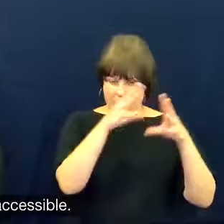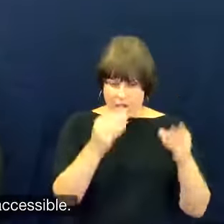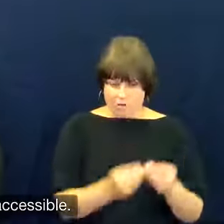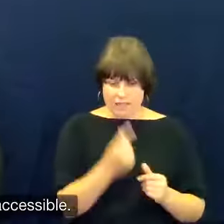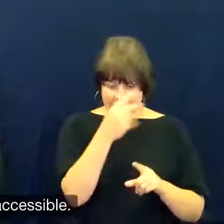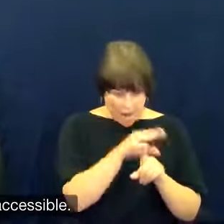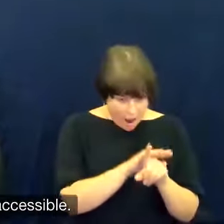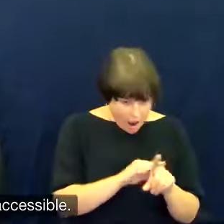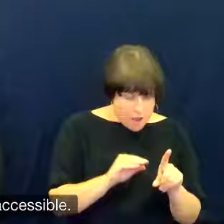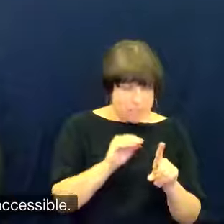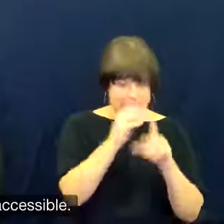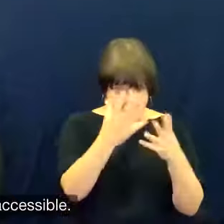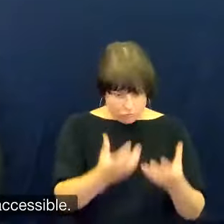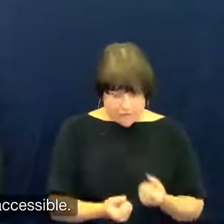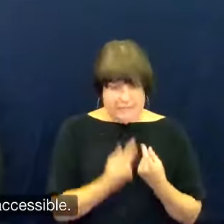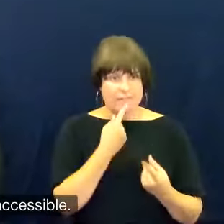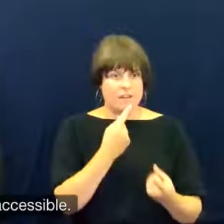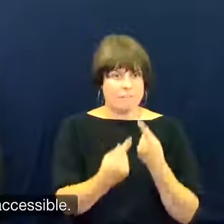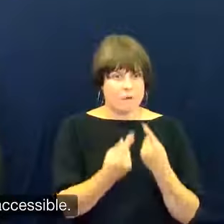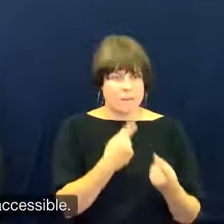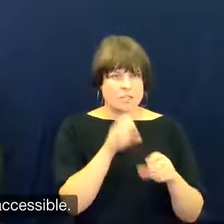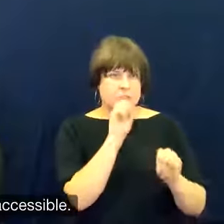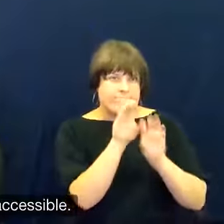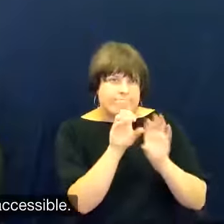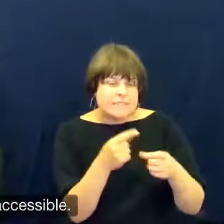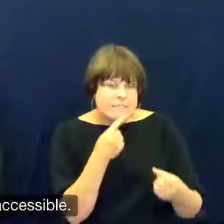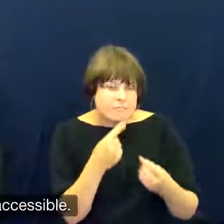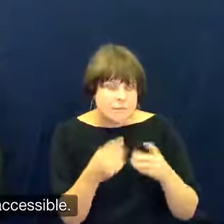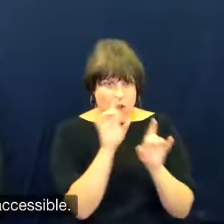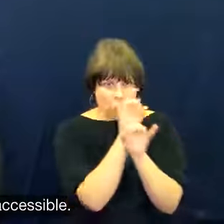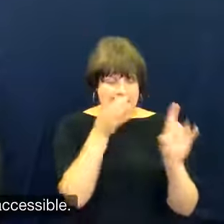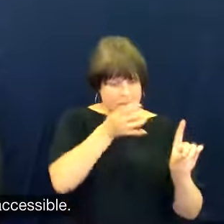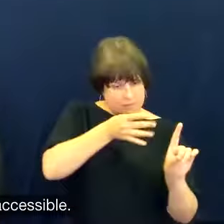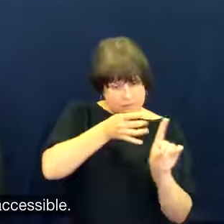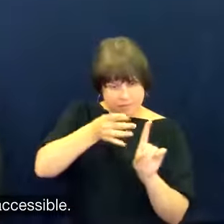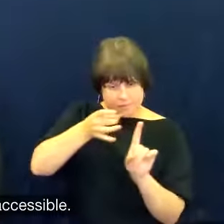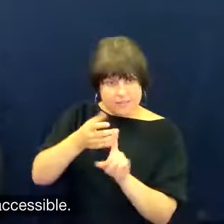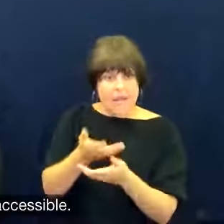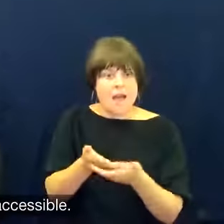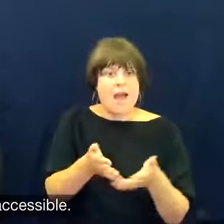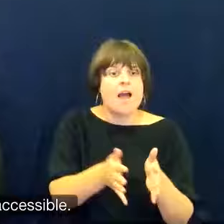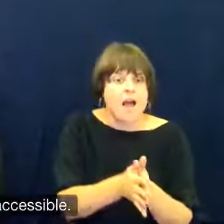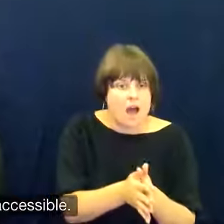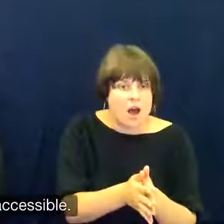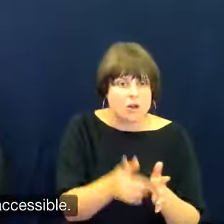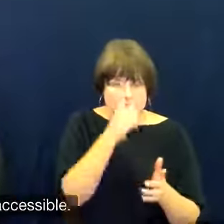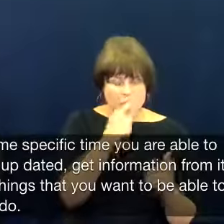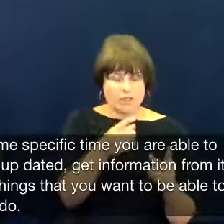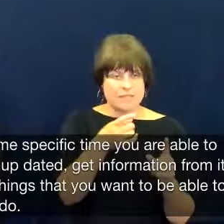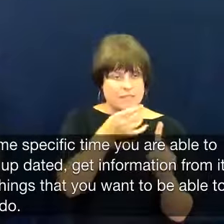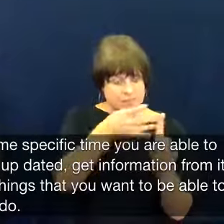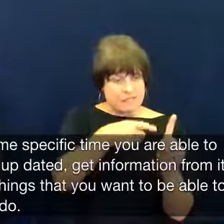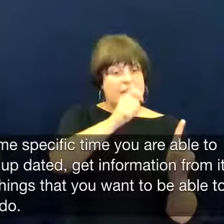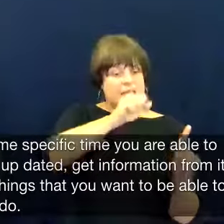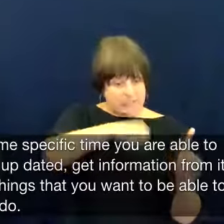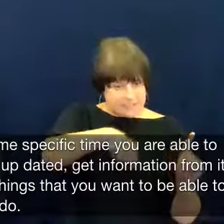it, get information from it easily, get really clear on the things that you want to be able to do it. So you can measure it and say, yes, I can do